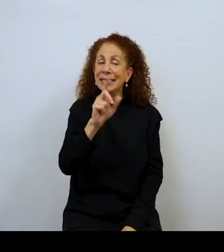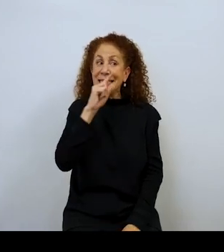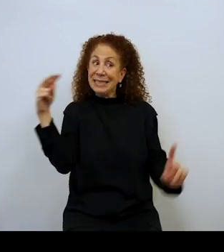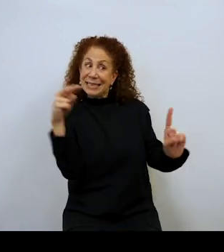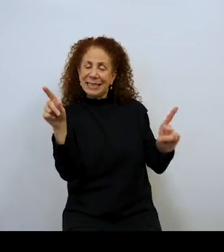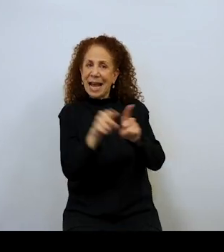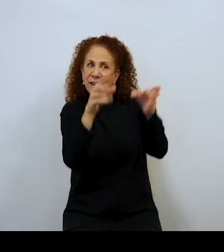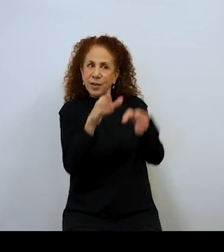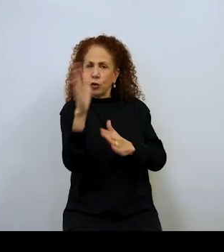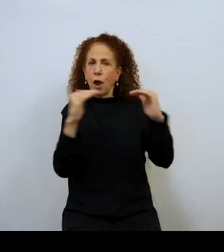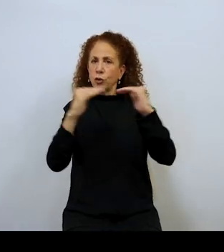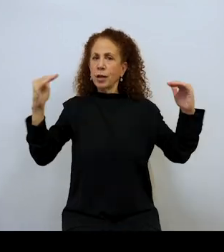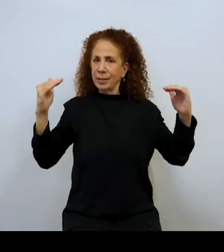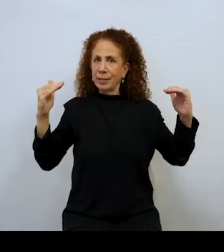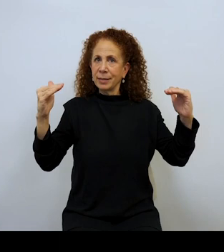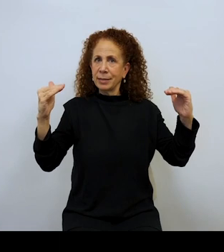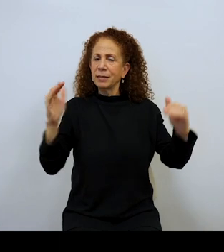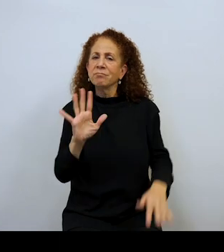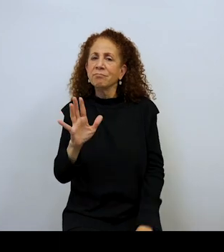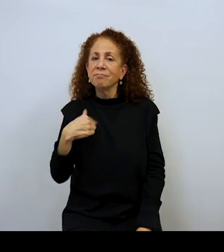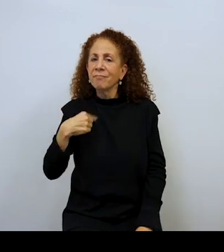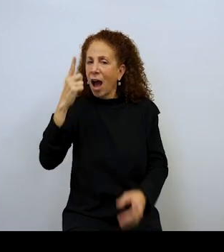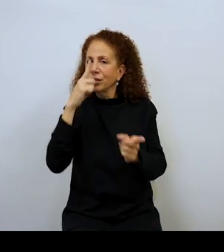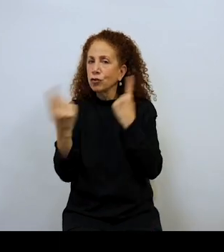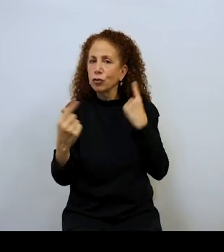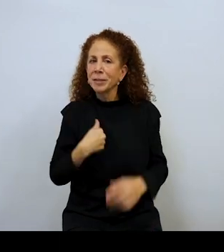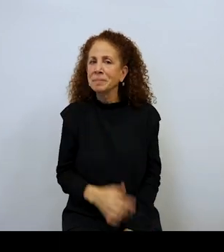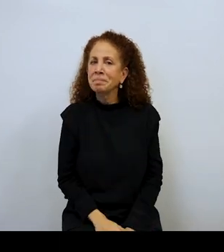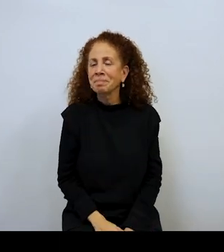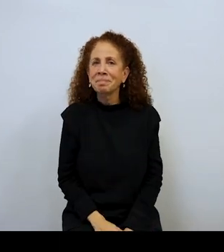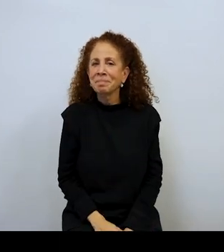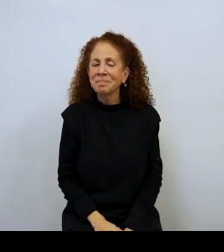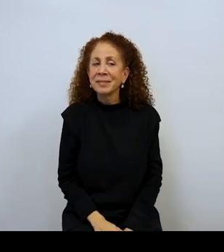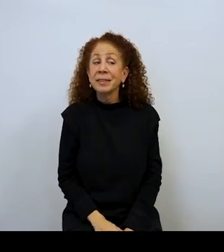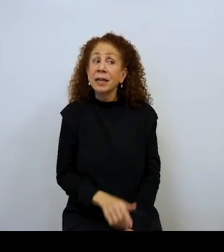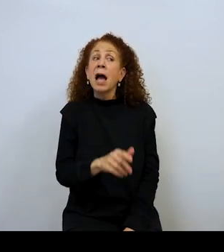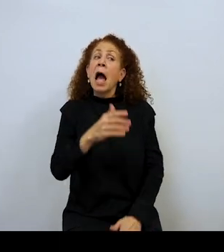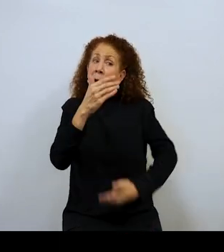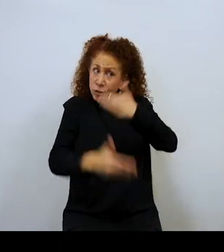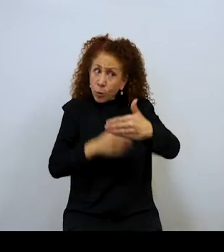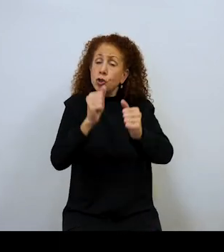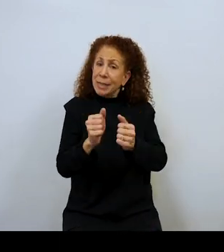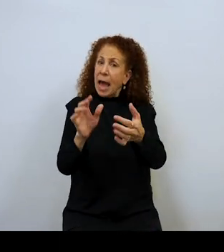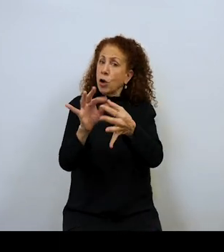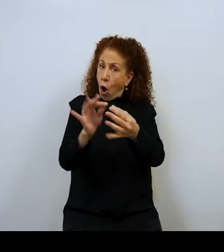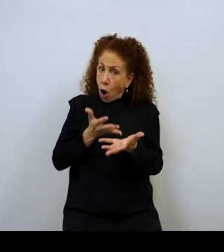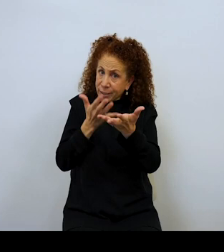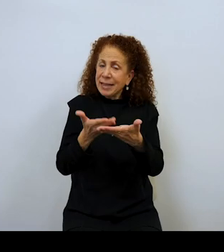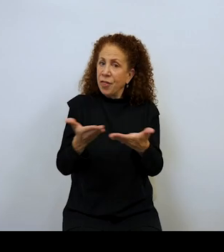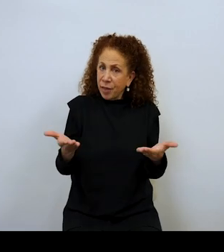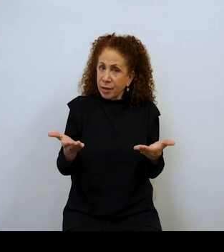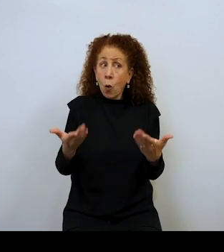of justice and civil mm-hmm. disobedience, I don't think so. Mm-hmm. I mean, at a certain point, she's able to articulate things, but she, when